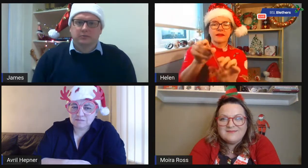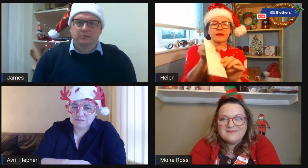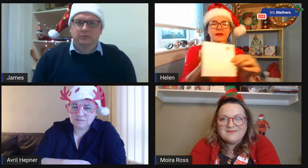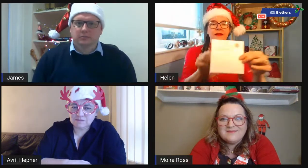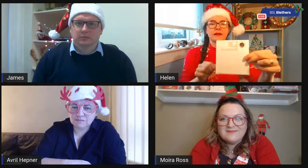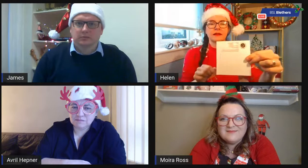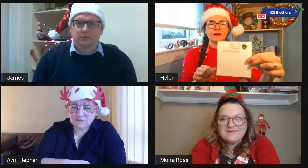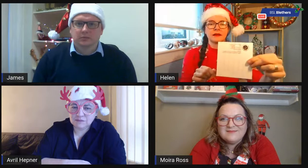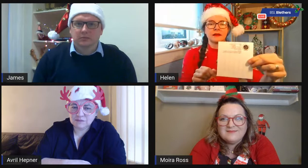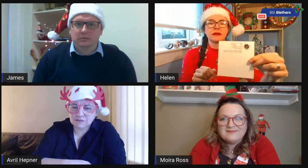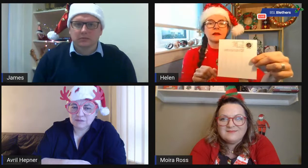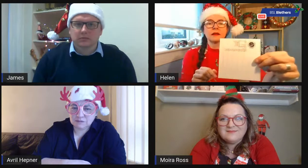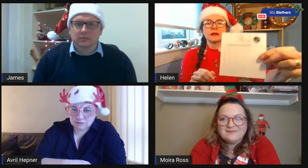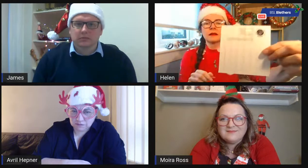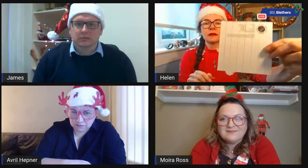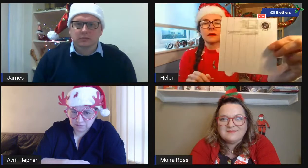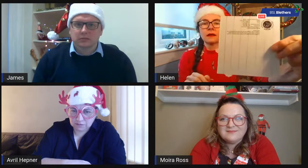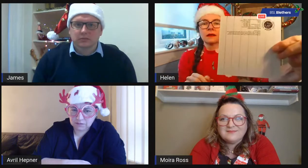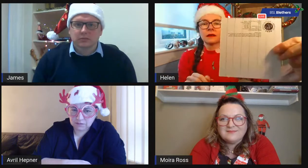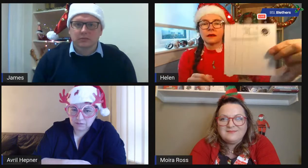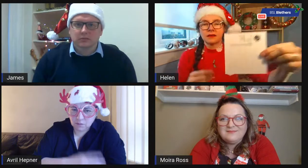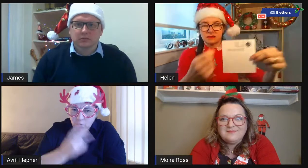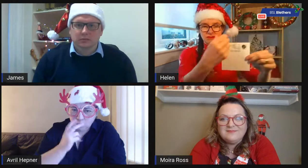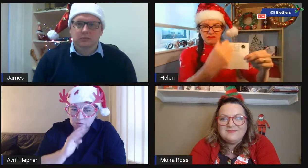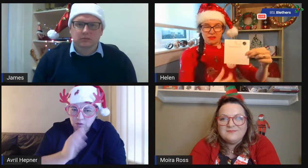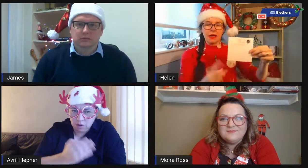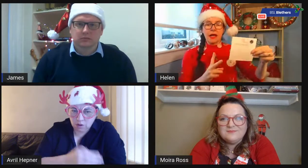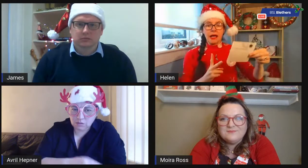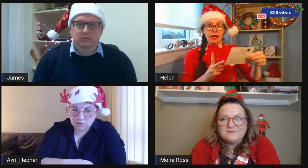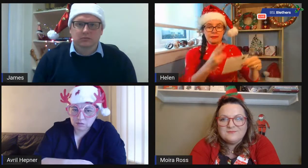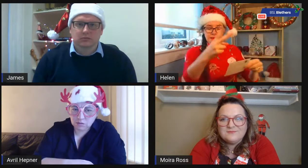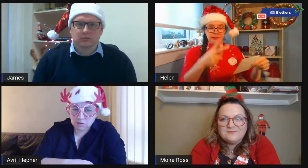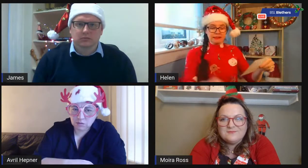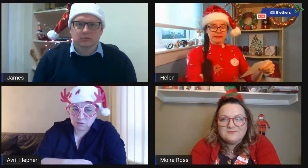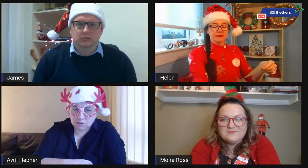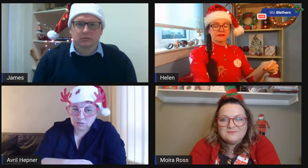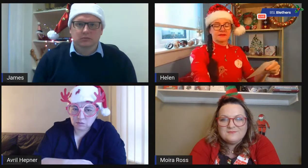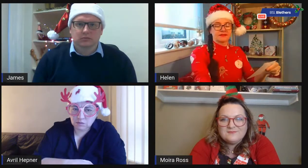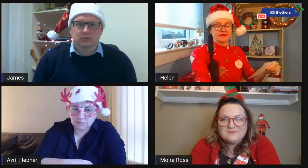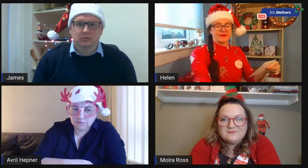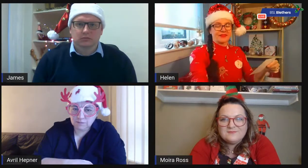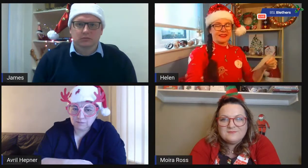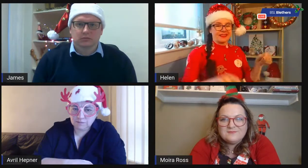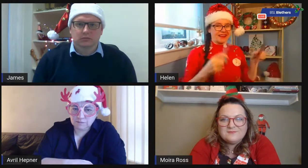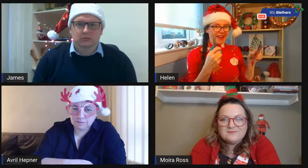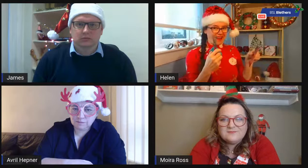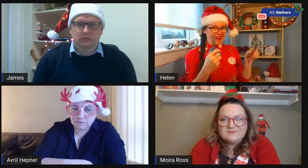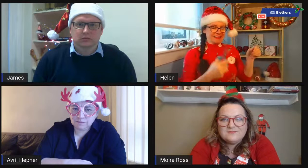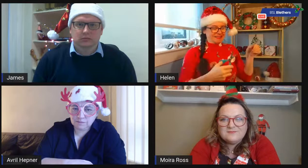card. So just make lines, you can see. Oh, yeah. I demonstrated it. And then you cut these out.